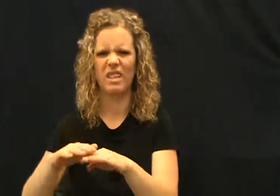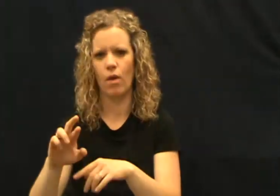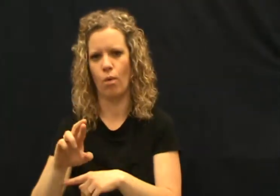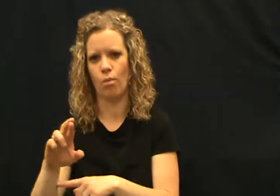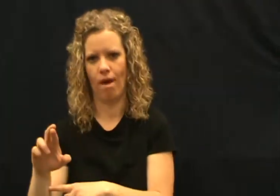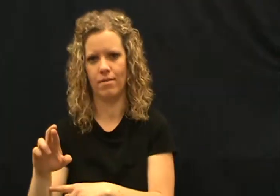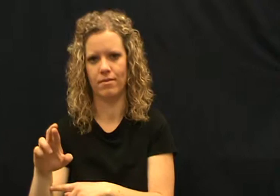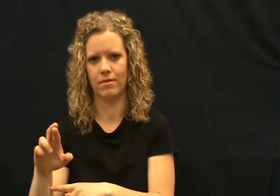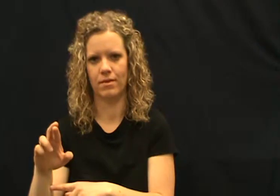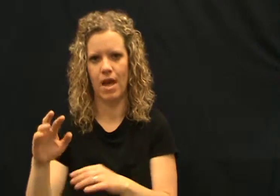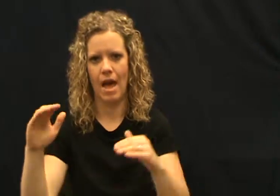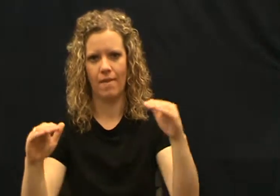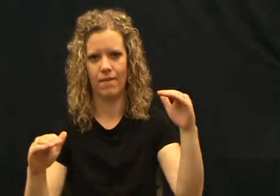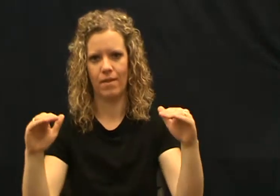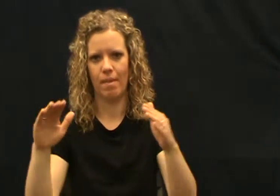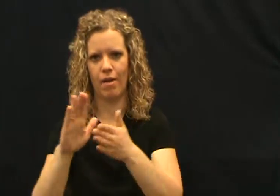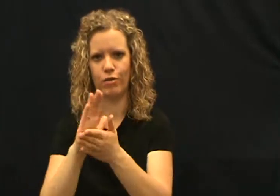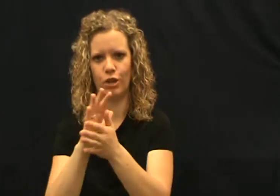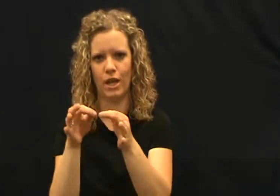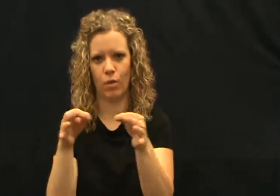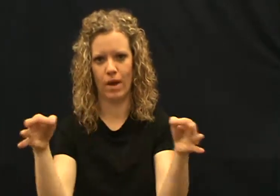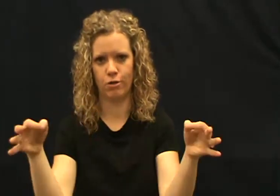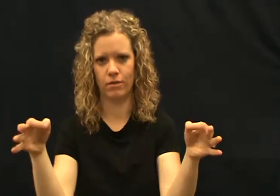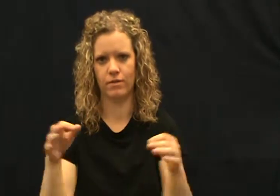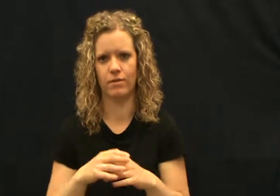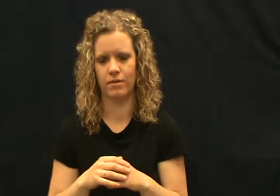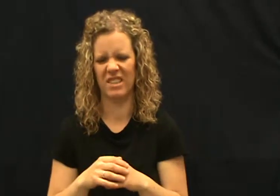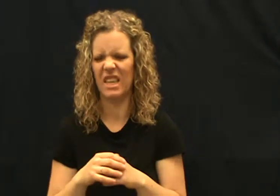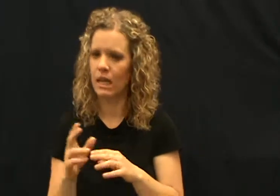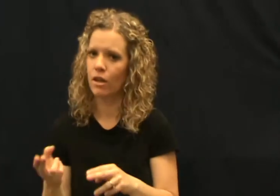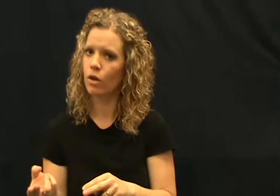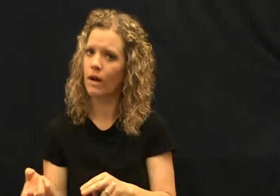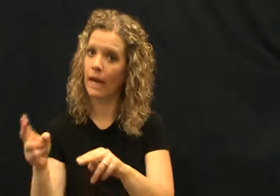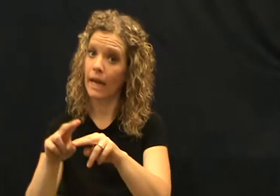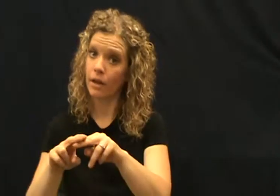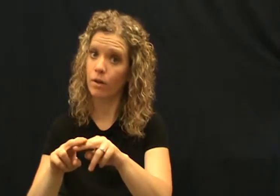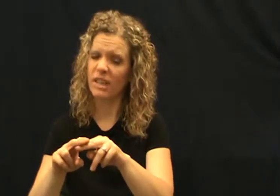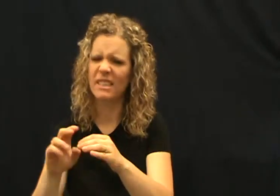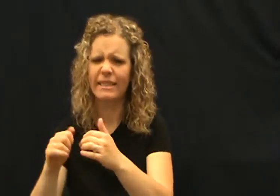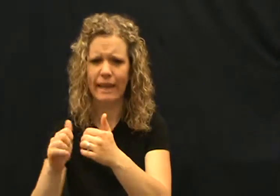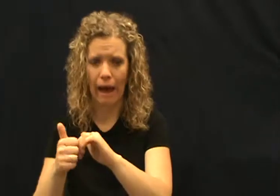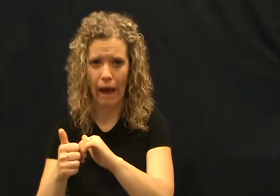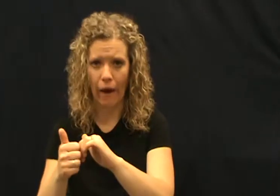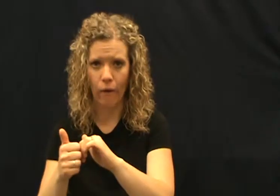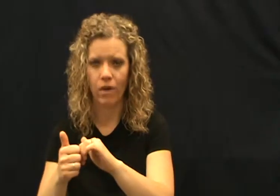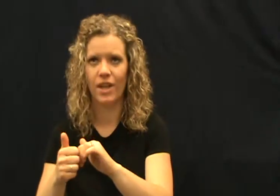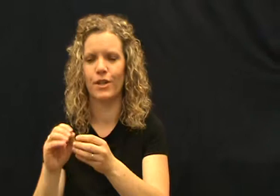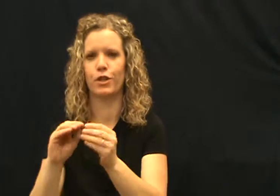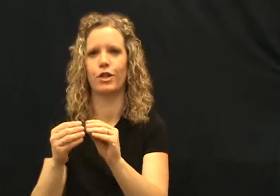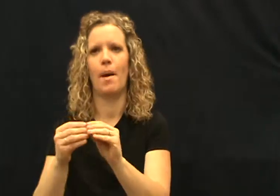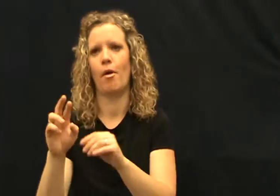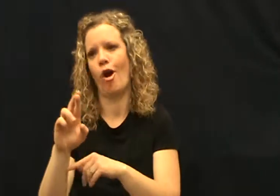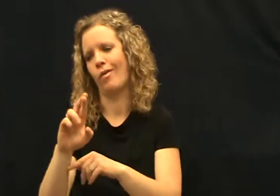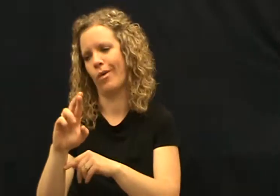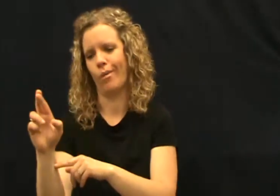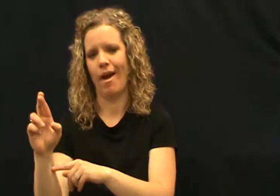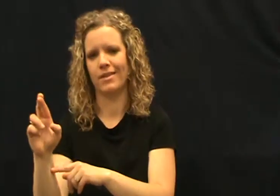sheet equation. So it is increased by putting a number in the right-hand side of the T account,